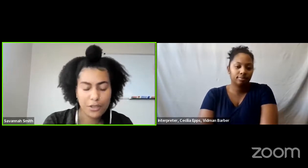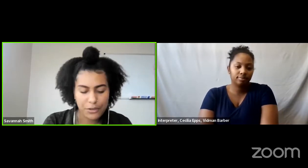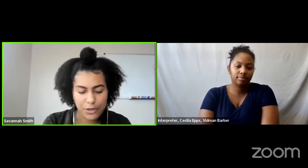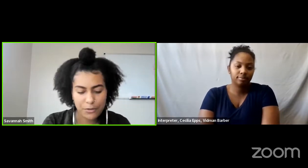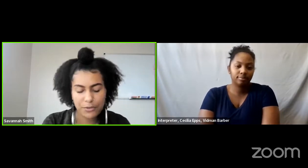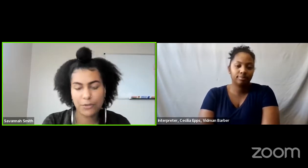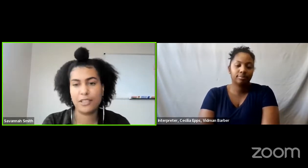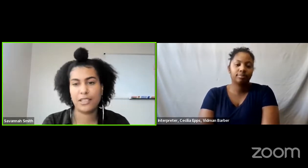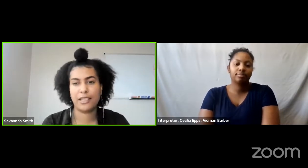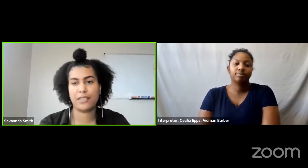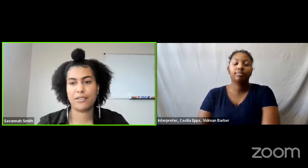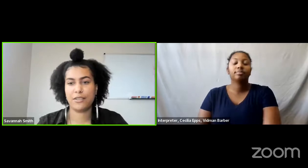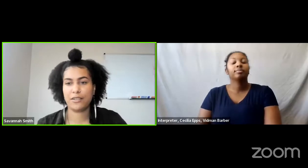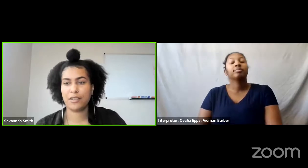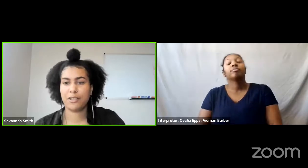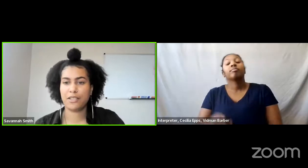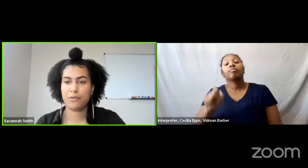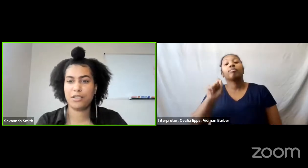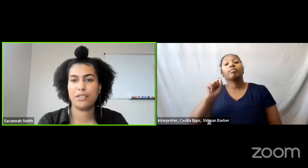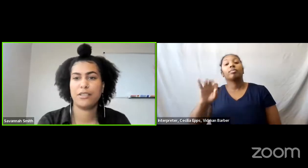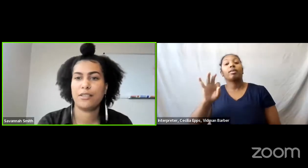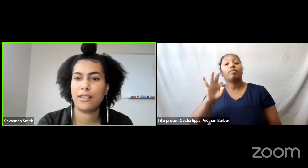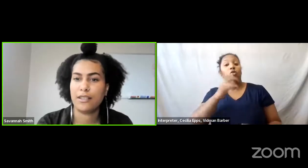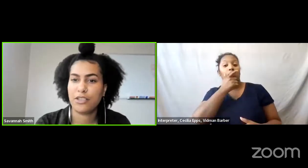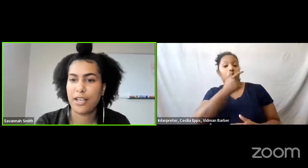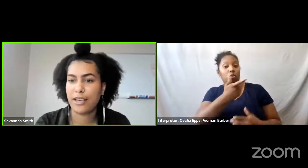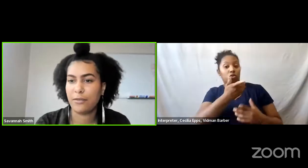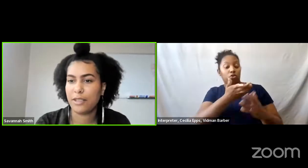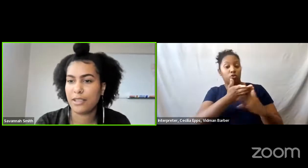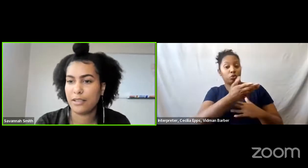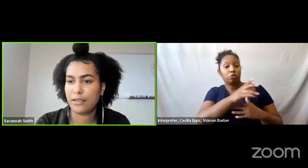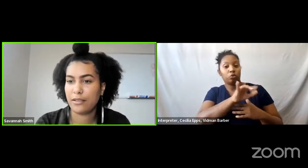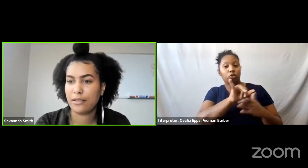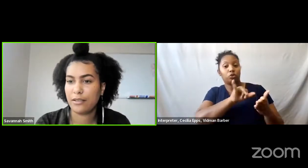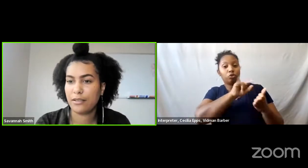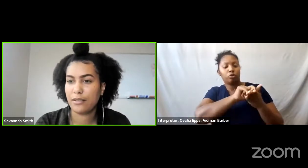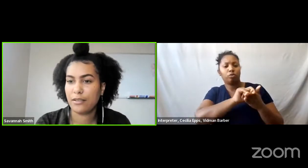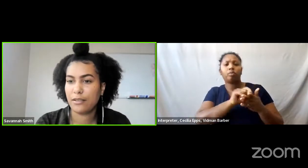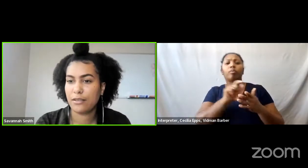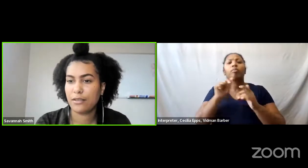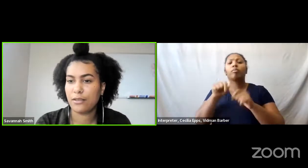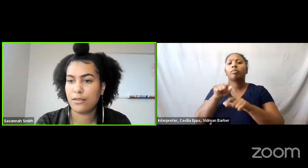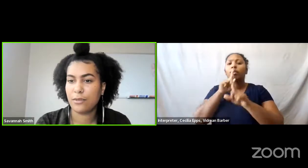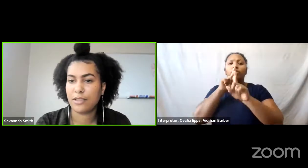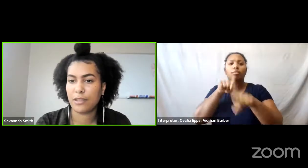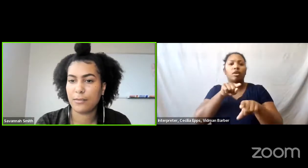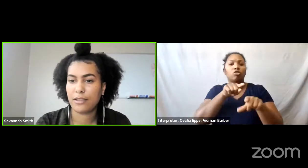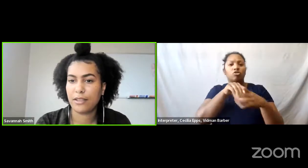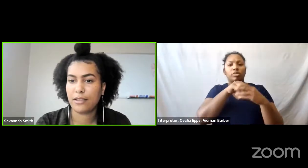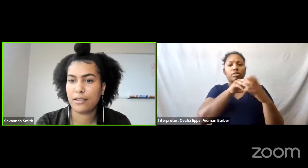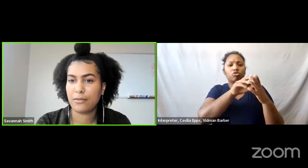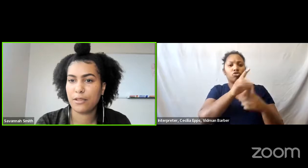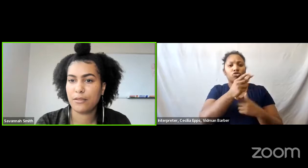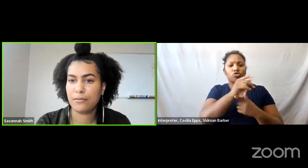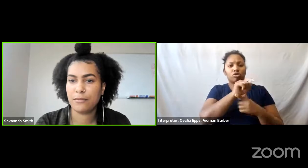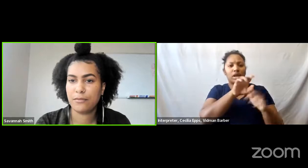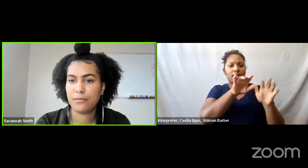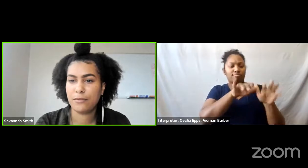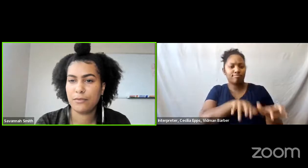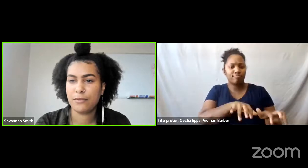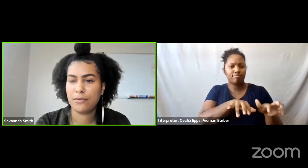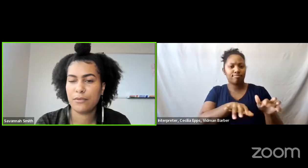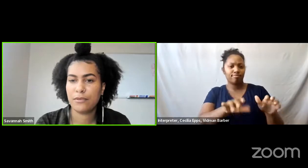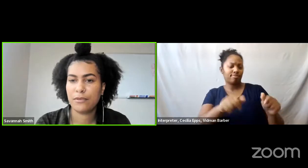If you're on YouTube, feel free to answer some of these questions in the chat, and we can talk about that as well.